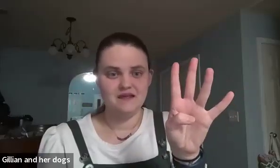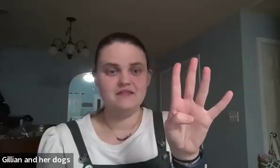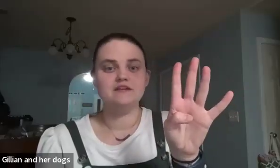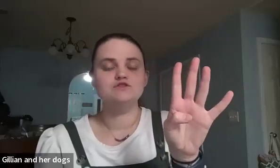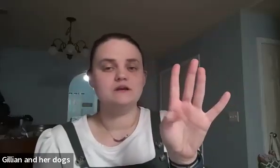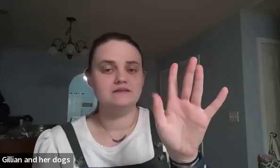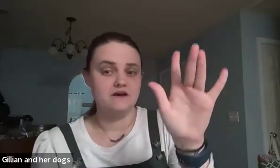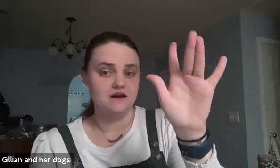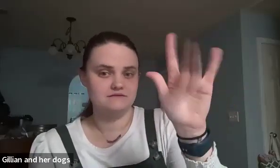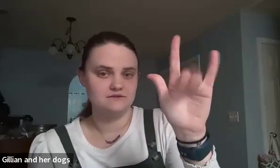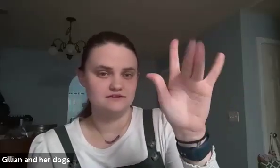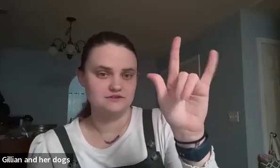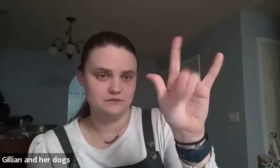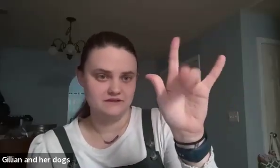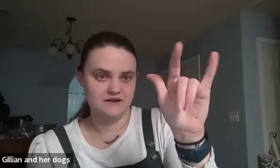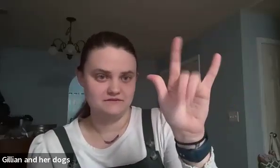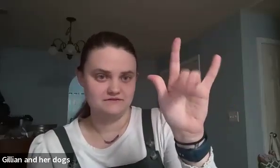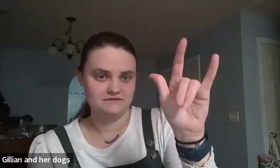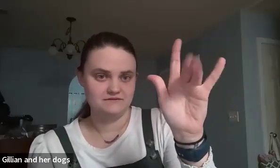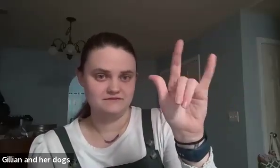And then 25, 25.